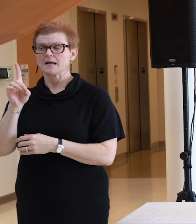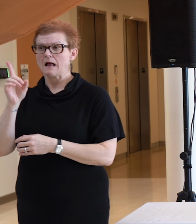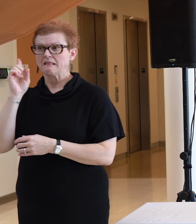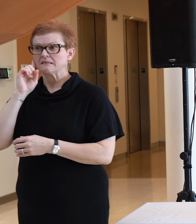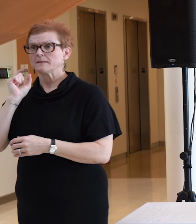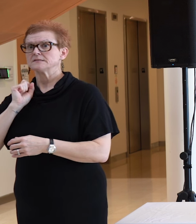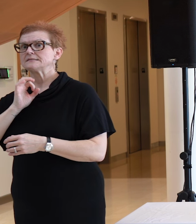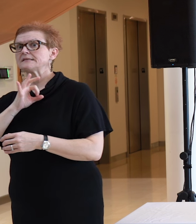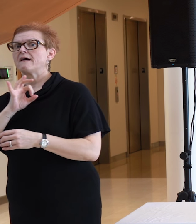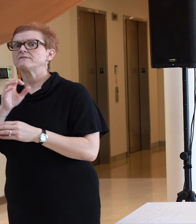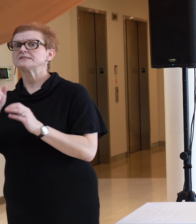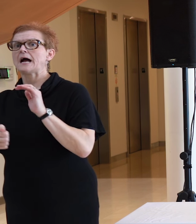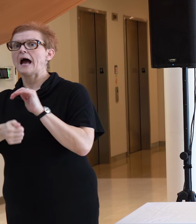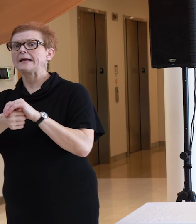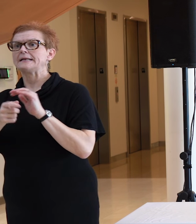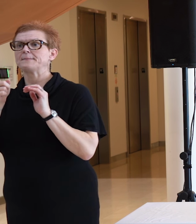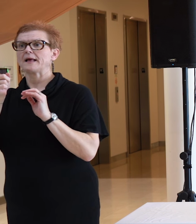there,